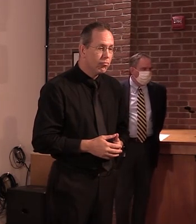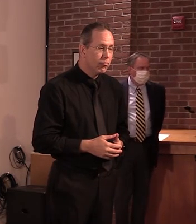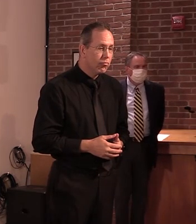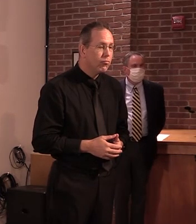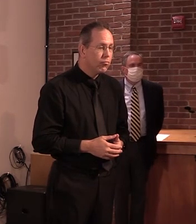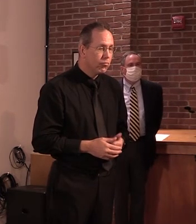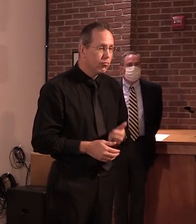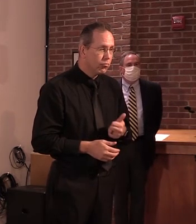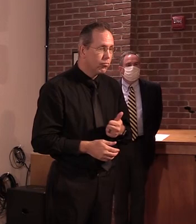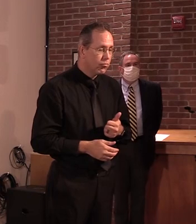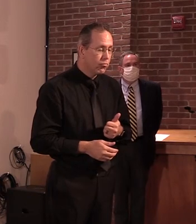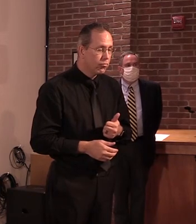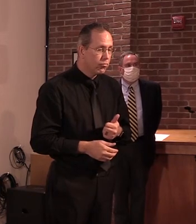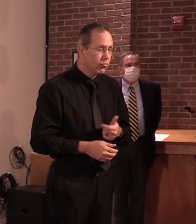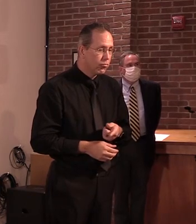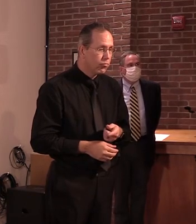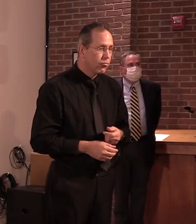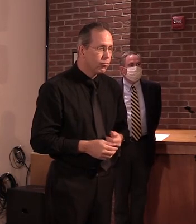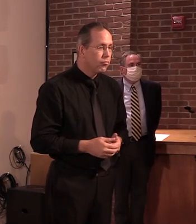Hello, can you hear me? We can.